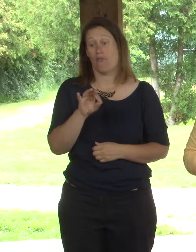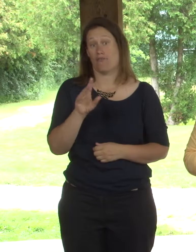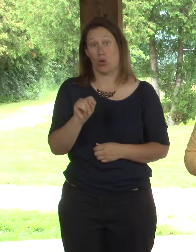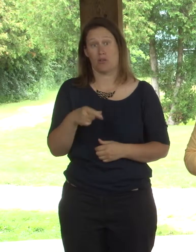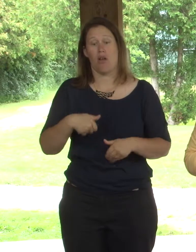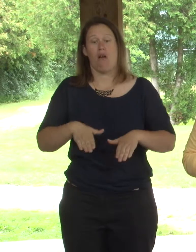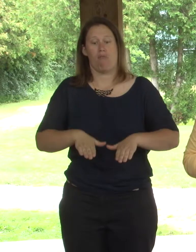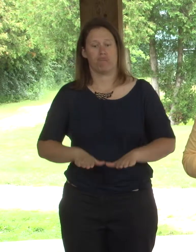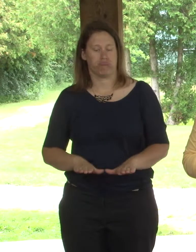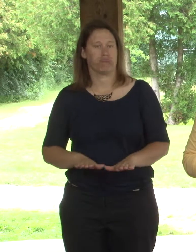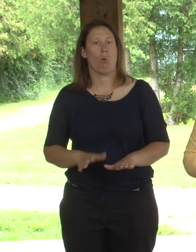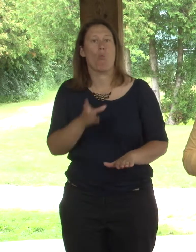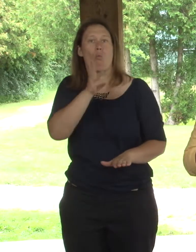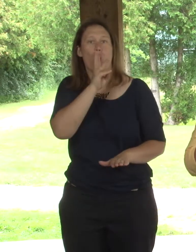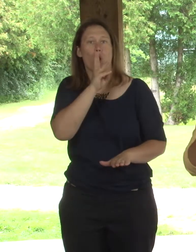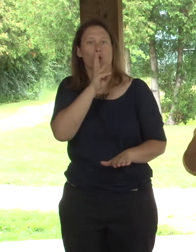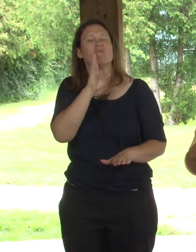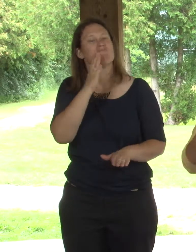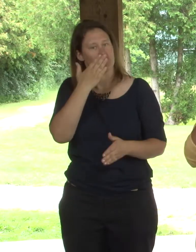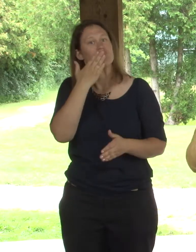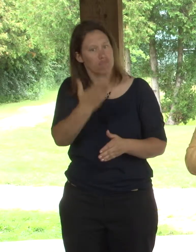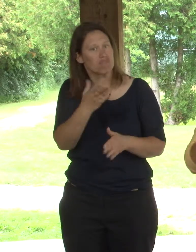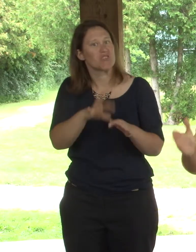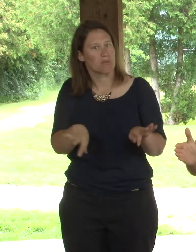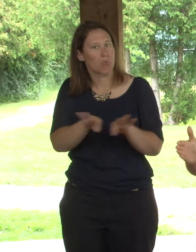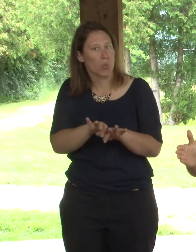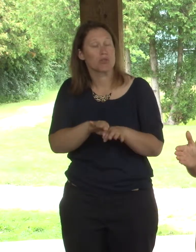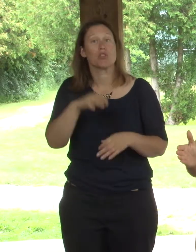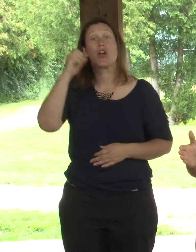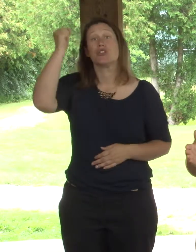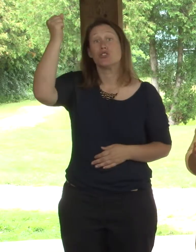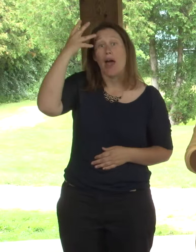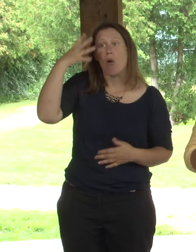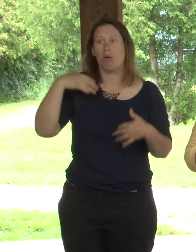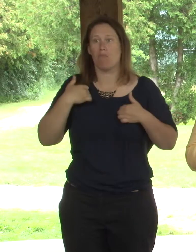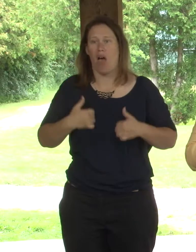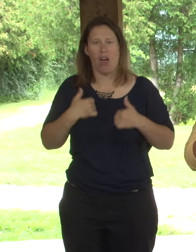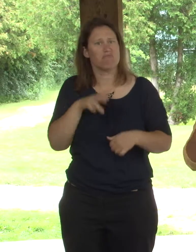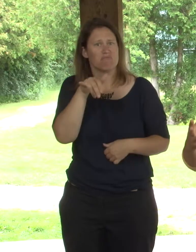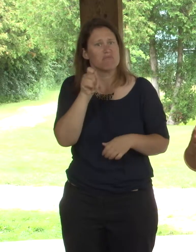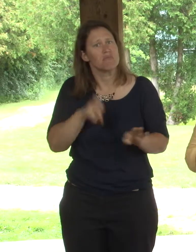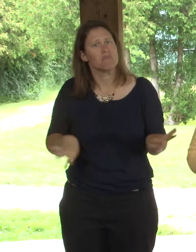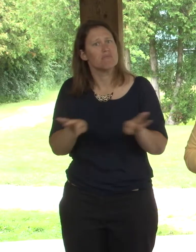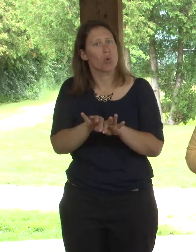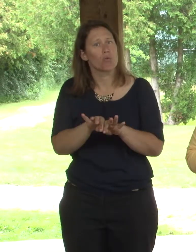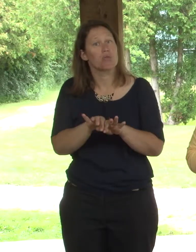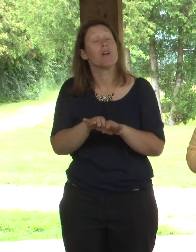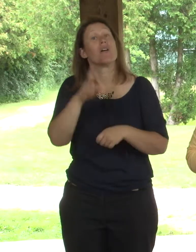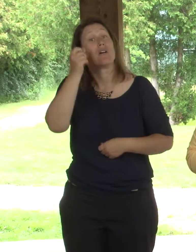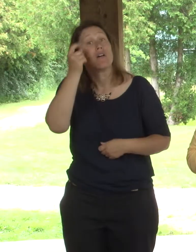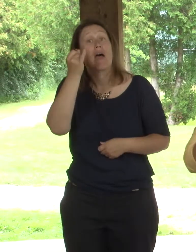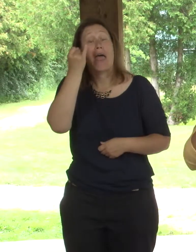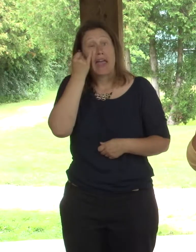showering, having a bath, but again, we don't want to go from one extreme to the other. If we soak our feet for greater